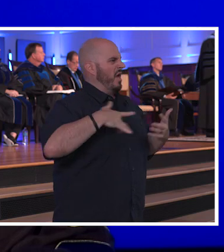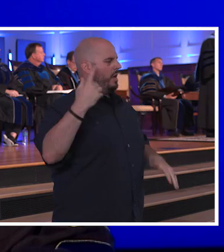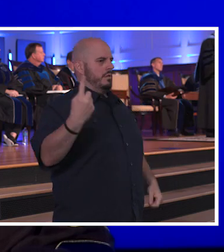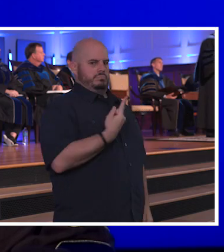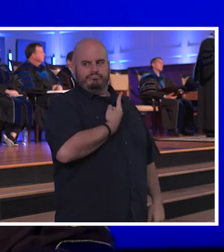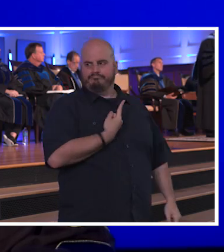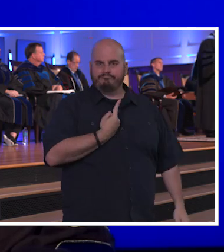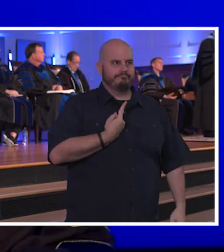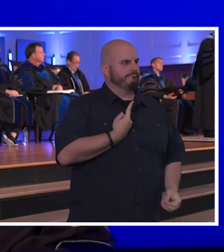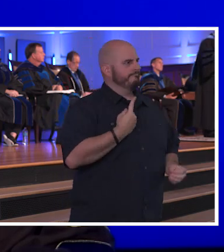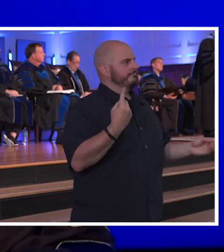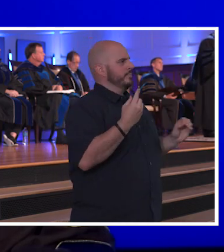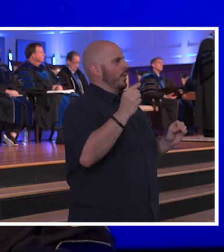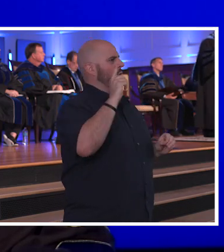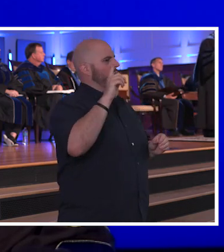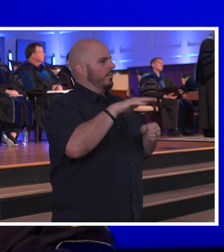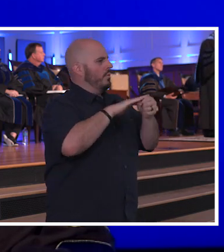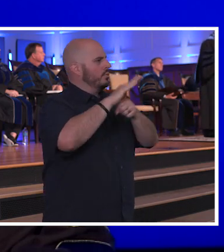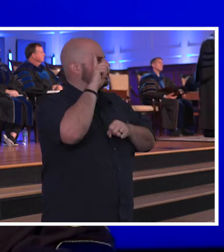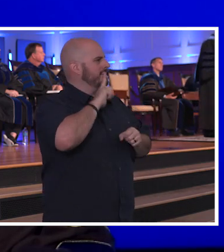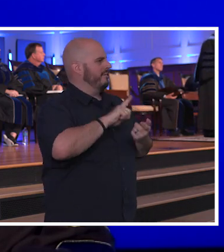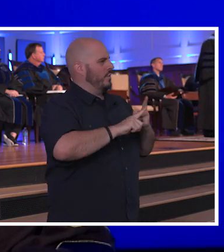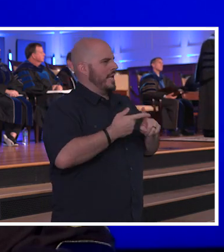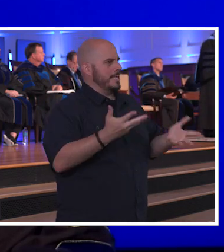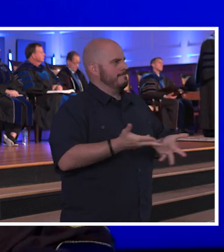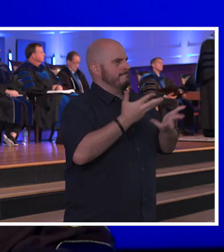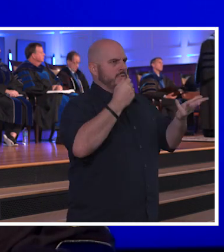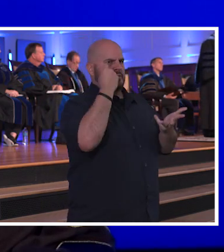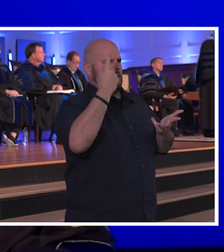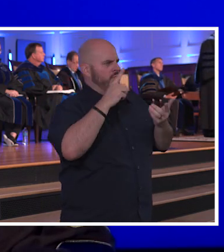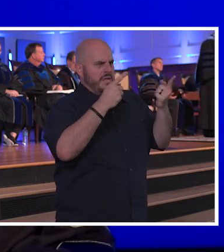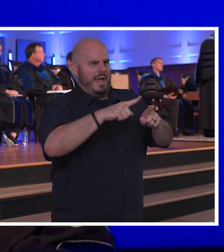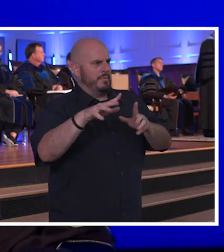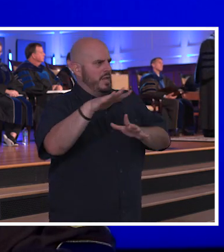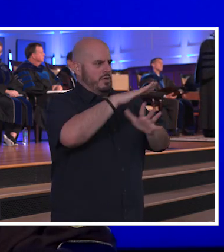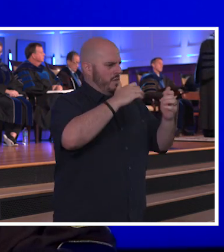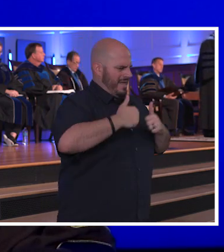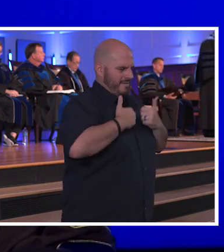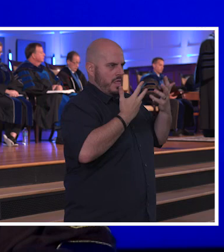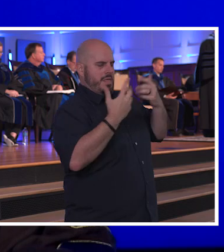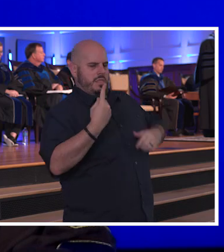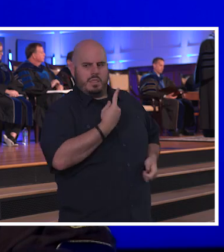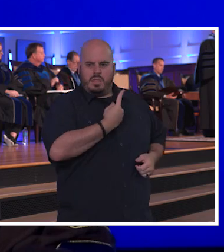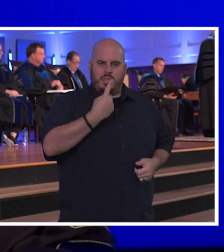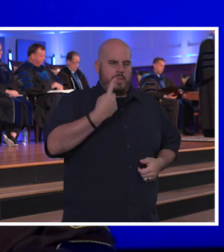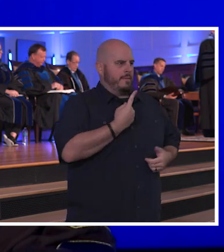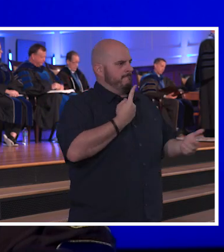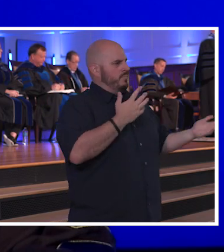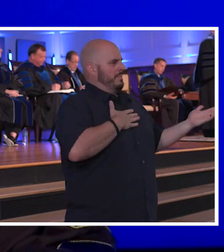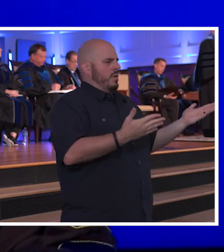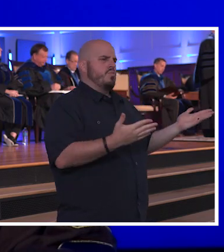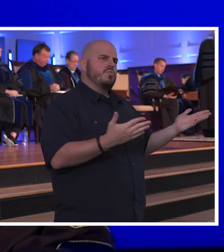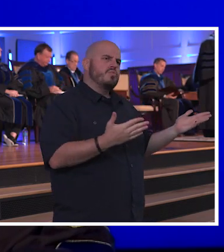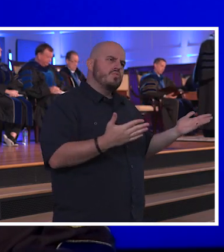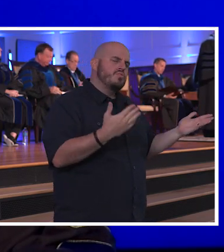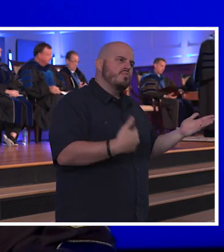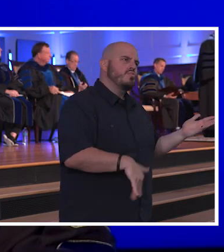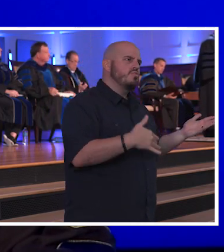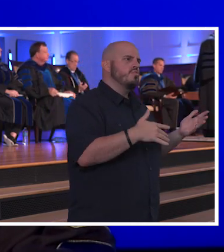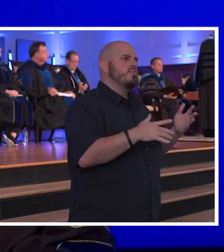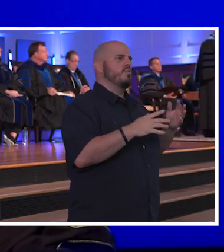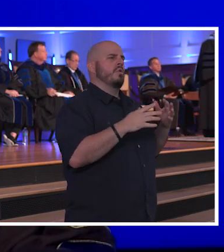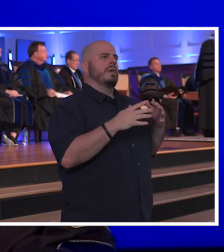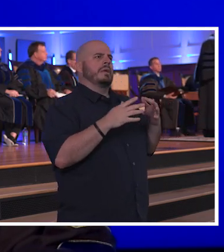deaf friends who understood what was happening in her life. She admits that it was a great time of spiritual and